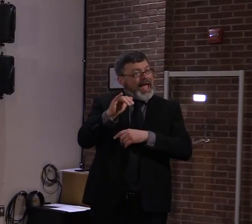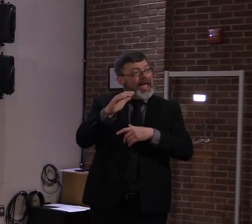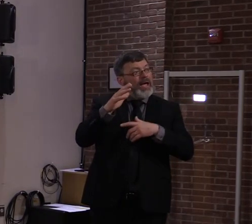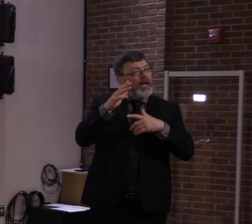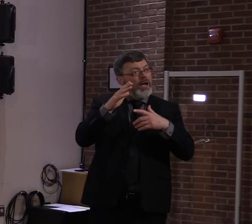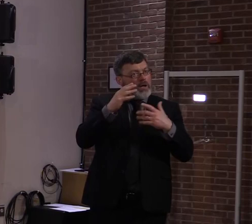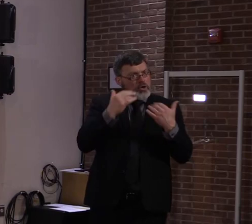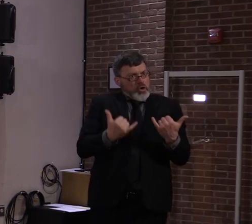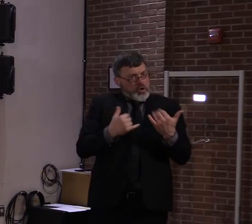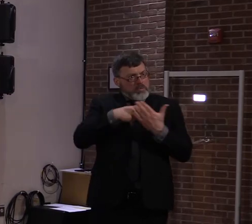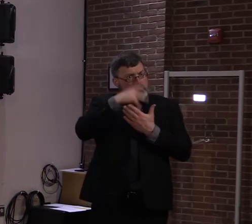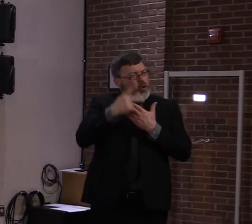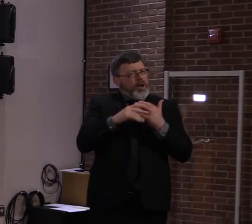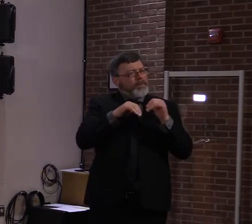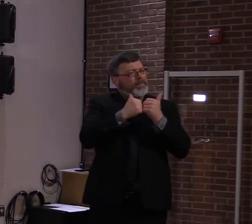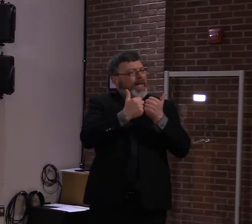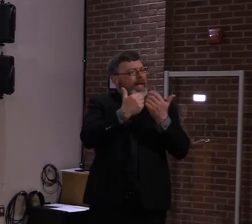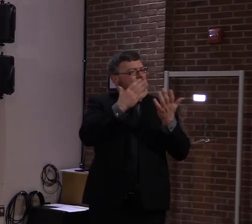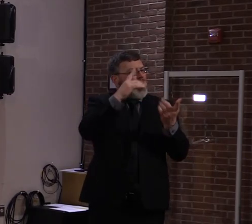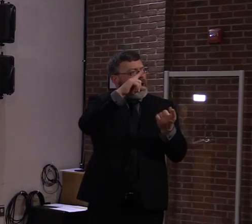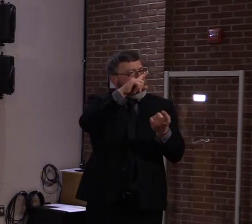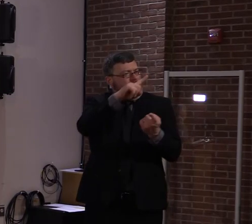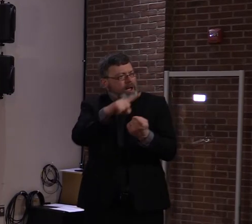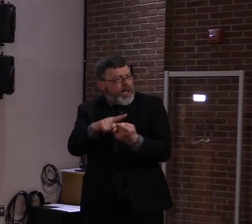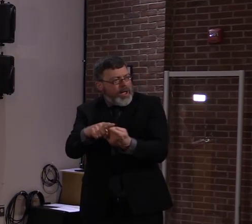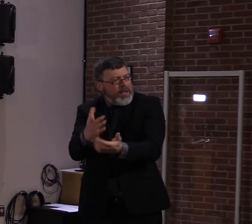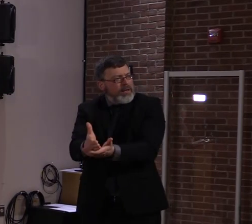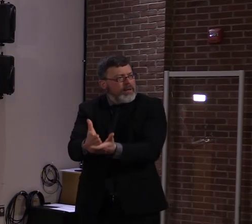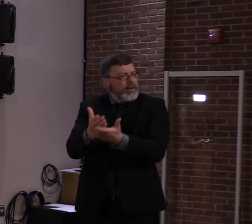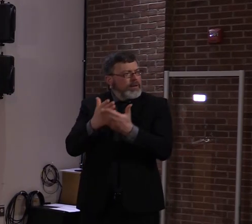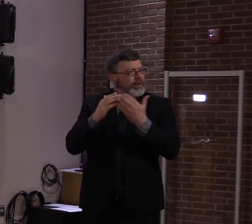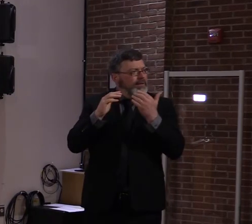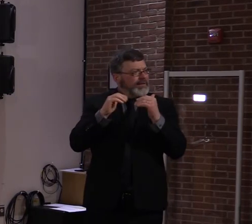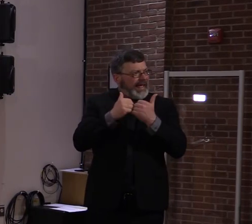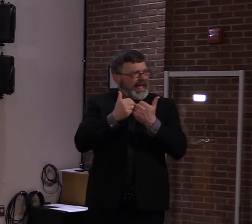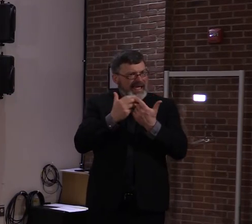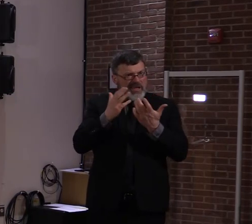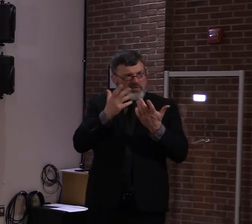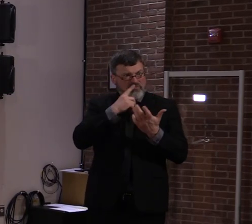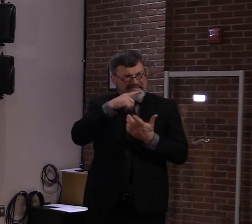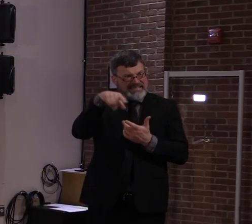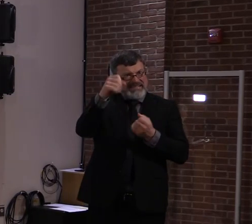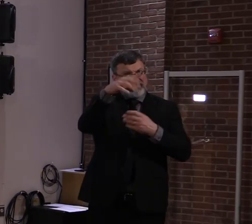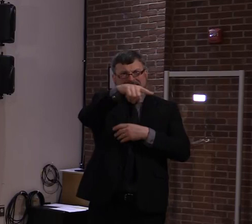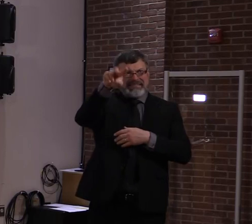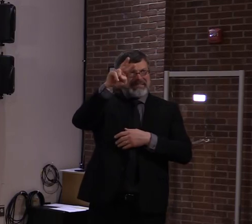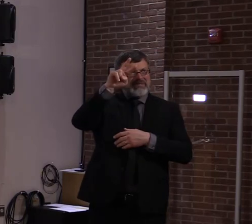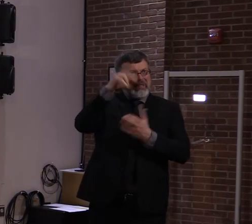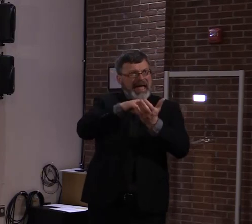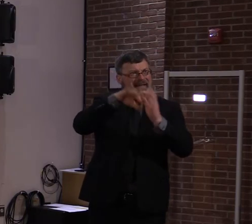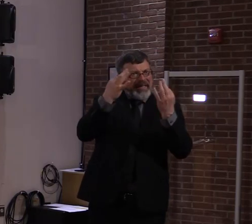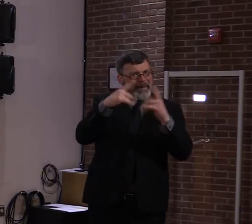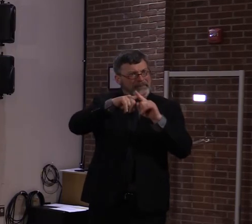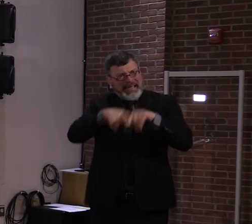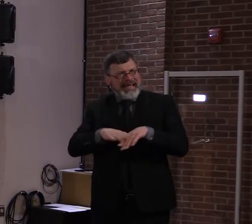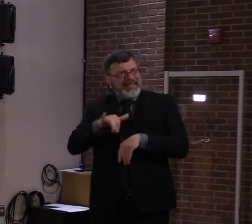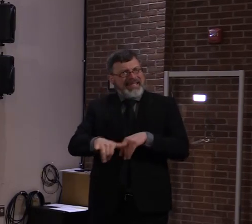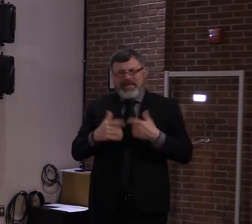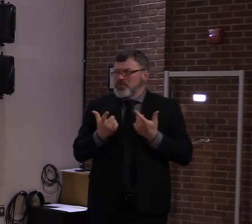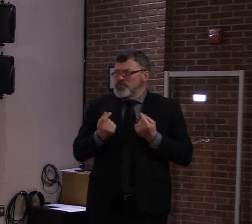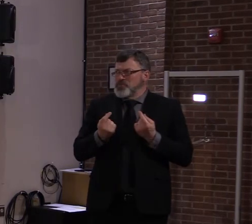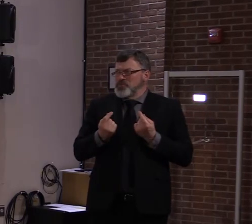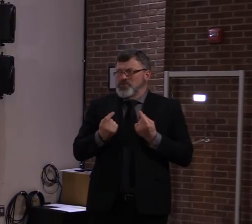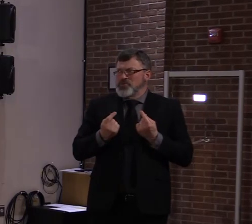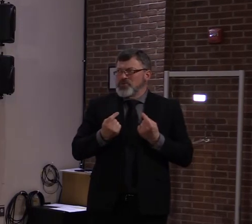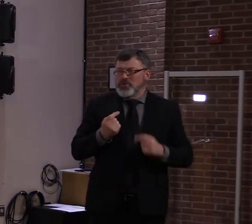or your final approval of the budget, is it contingent on this? Well, let me talk to the plan, and then I'll let the governor go ahead,